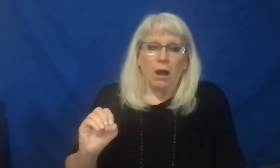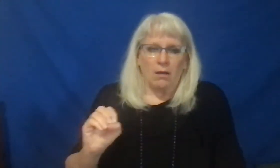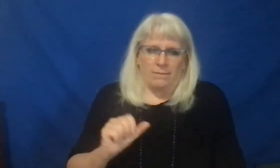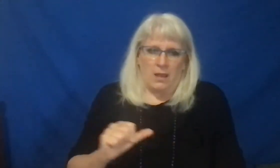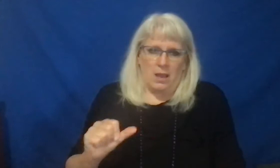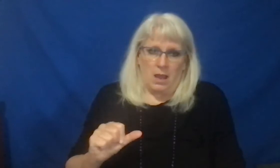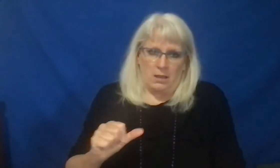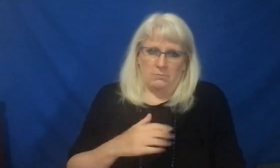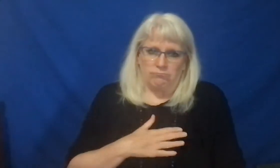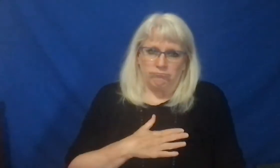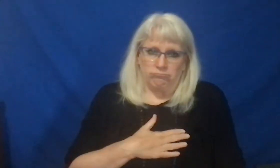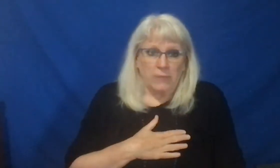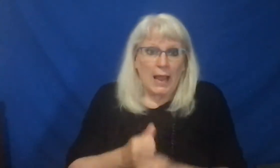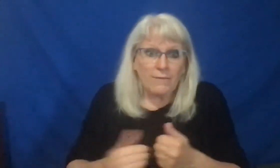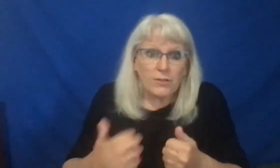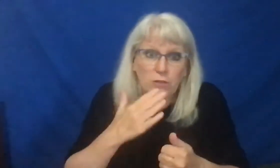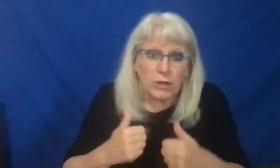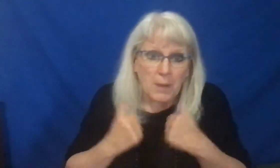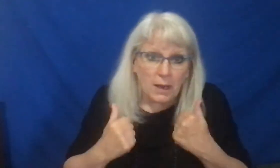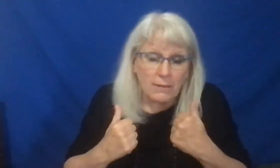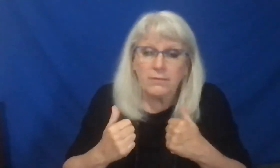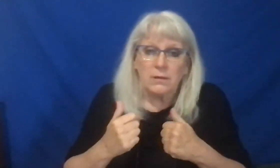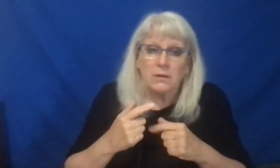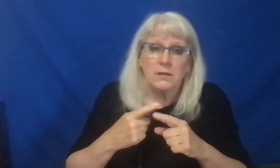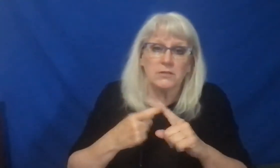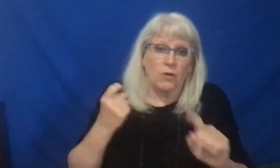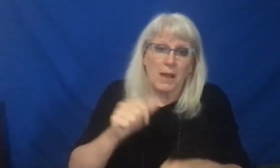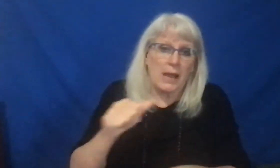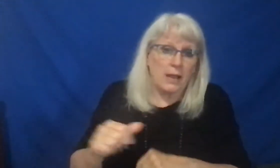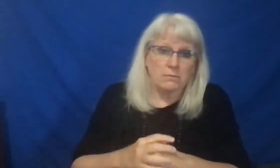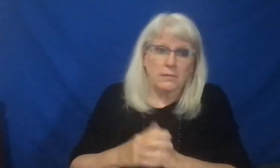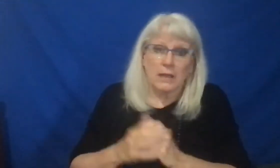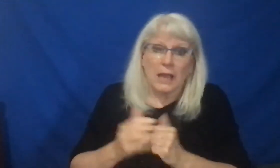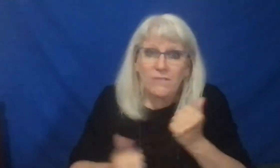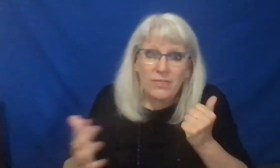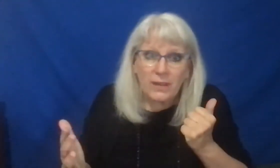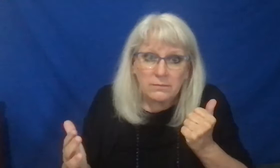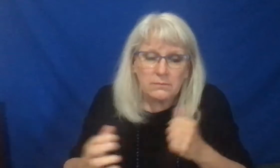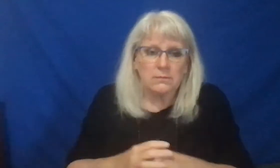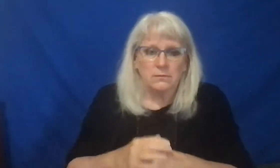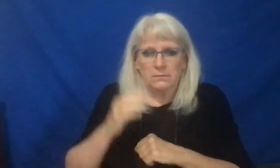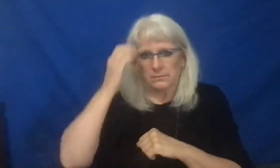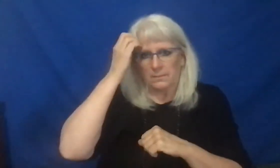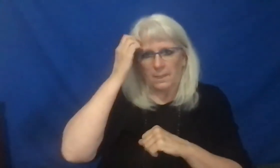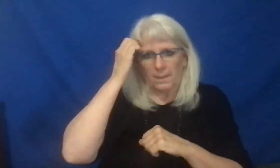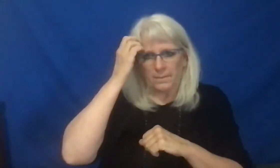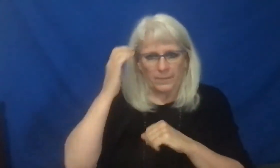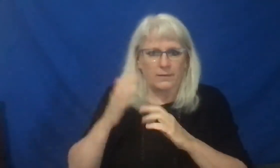good thing in my life is as a result of Alcoholics Anonymous. Every single good thing. This just to kind of veer really